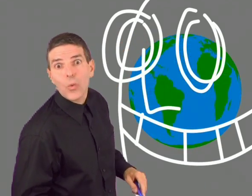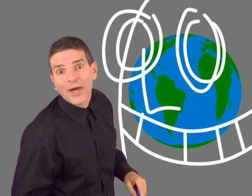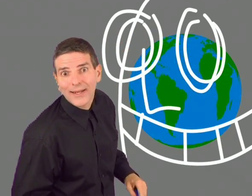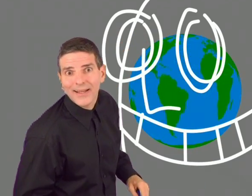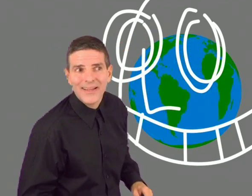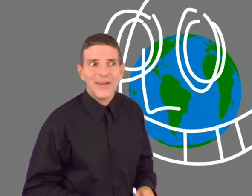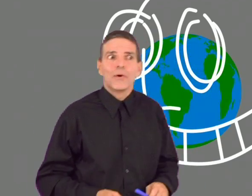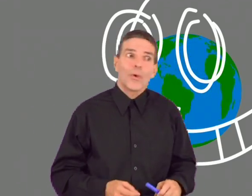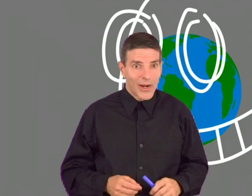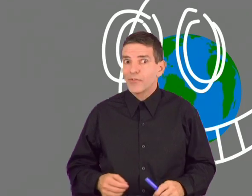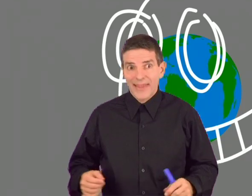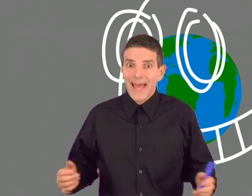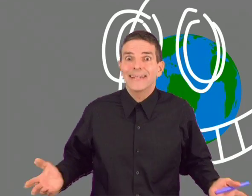L1, wherever that is.